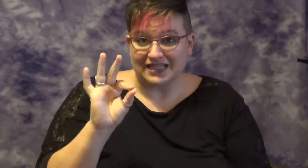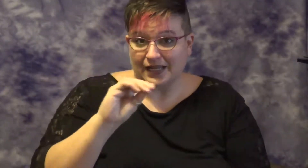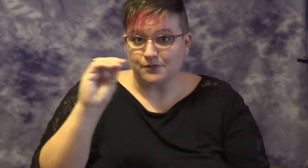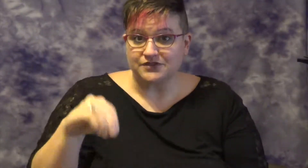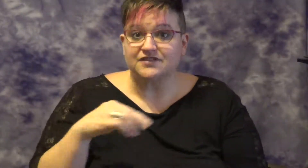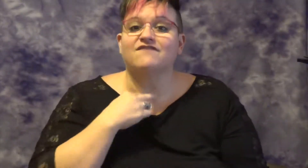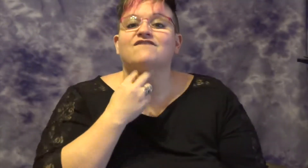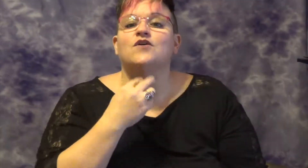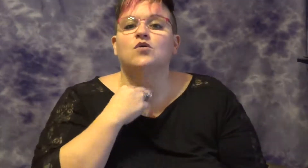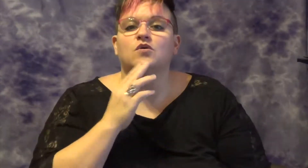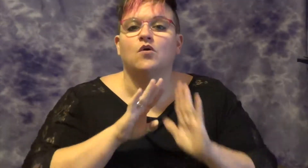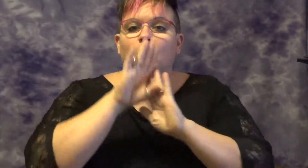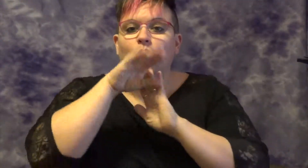words.